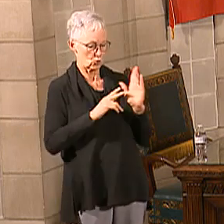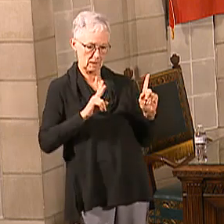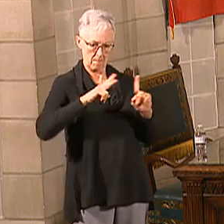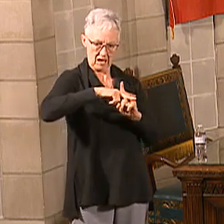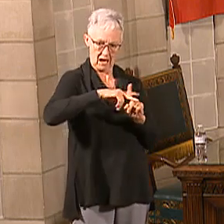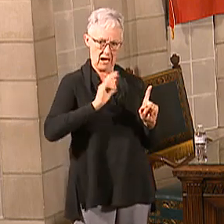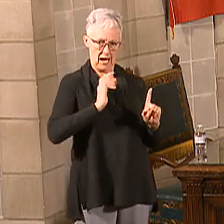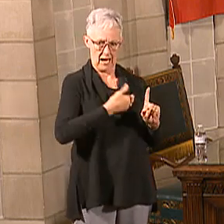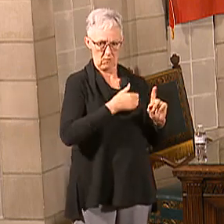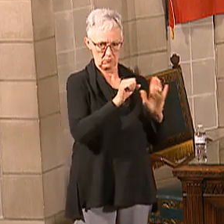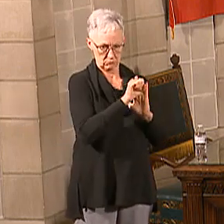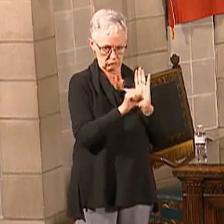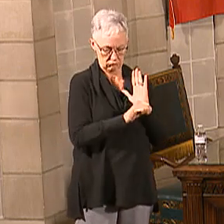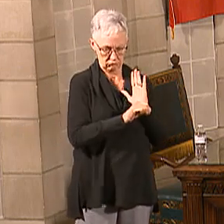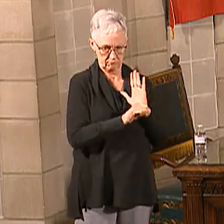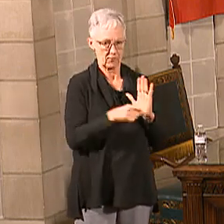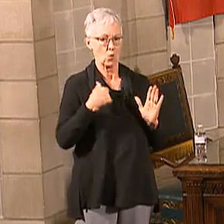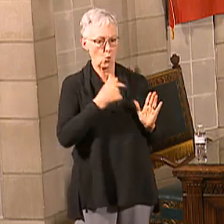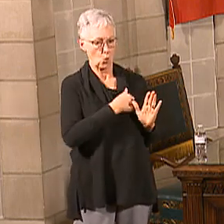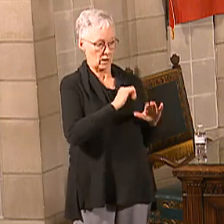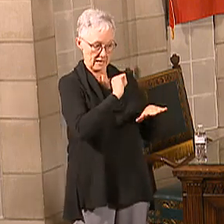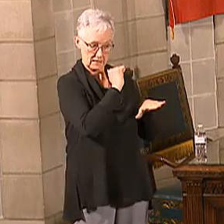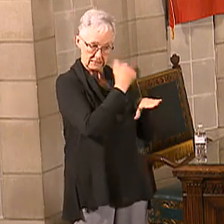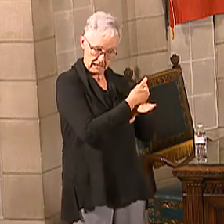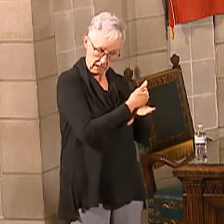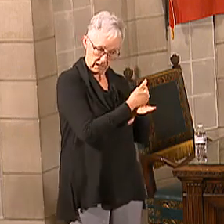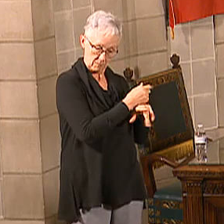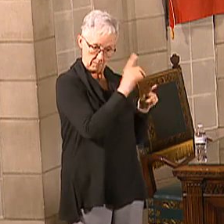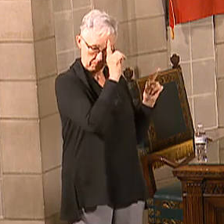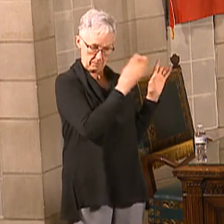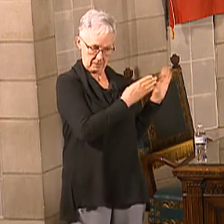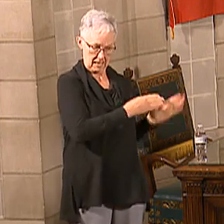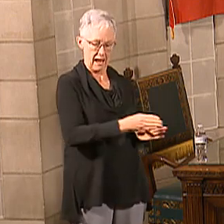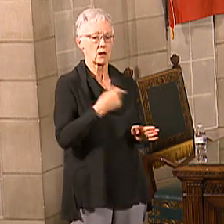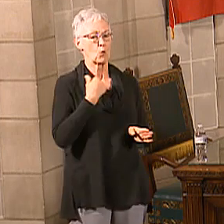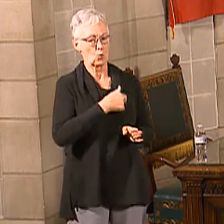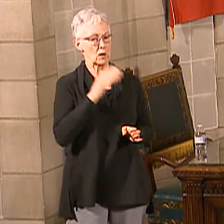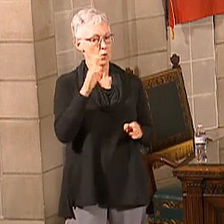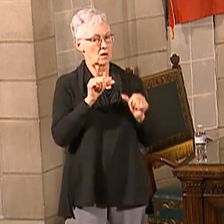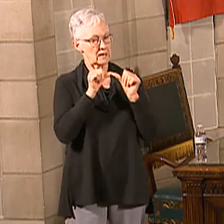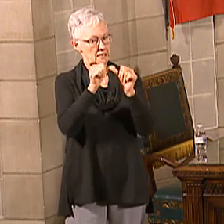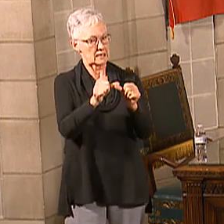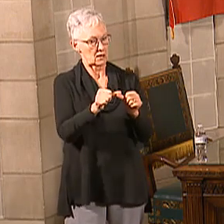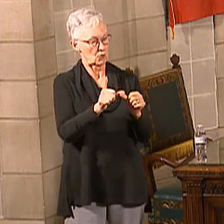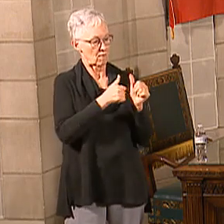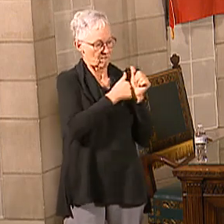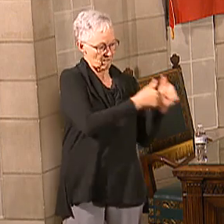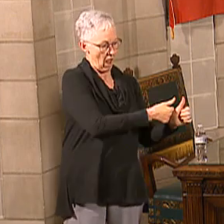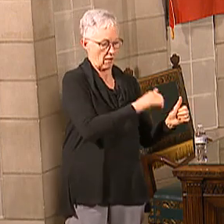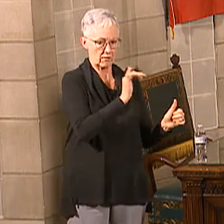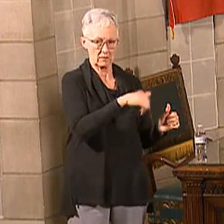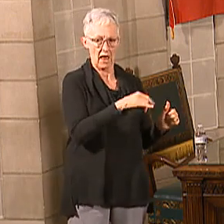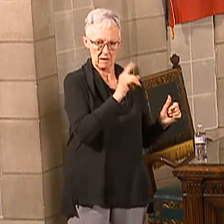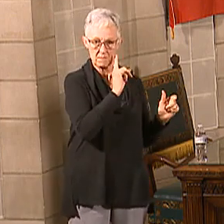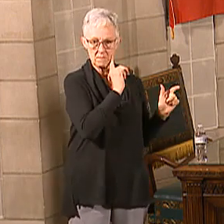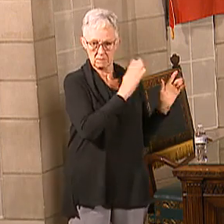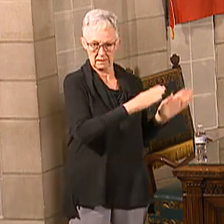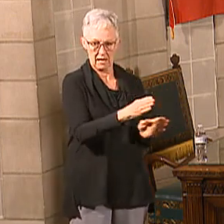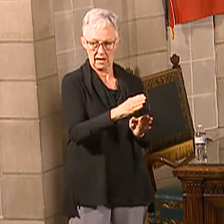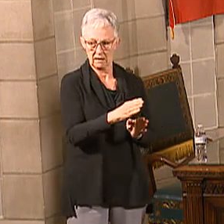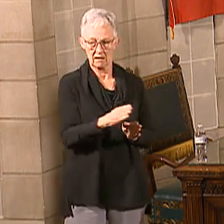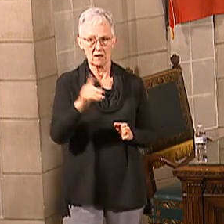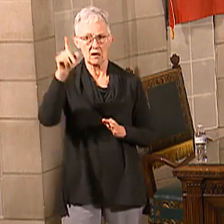are working our plan. We are sticking to our plan. Now, when you hear the Surgeon General say, stay at home, well, staying at home is still good